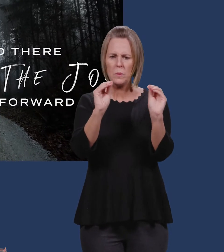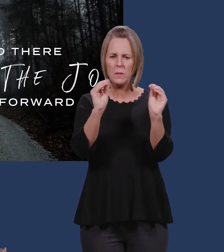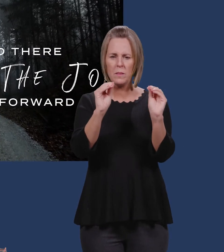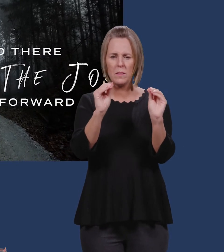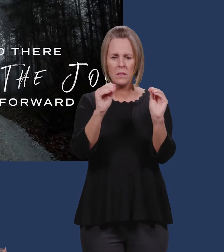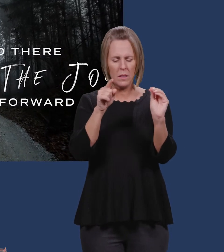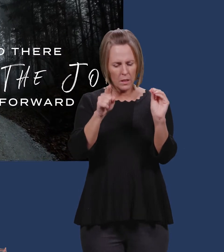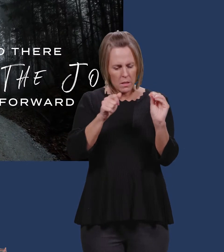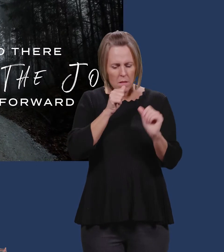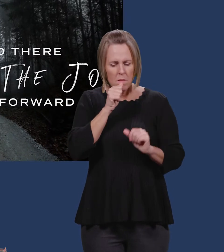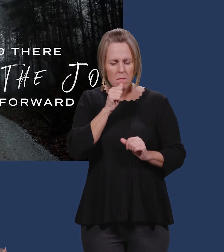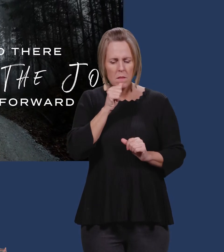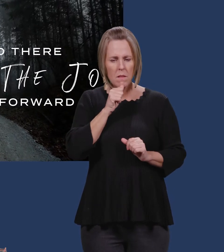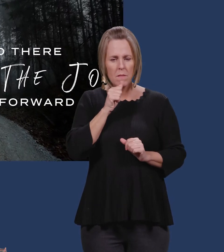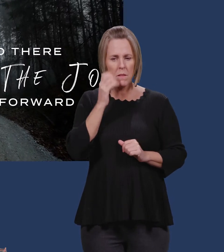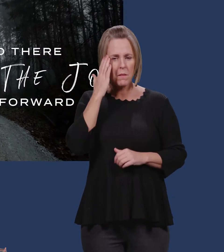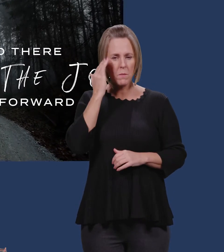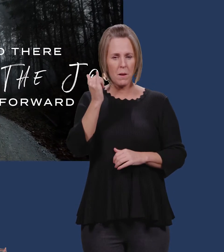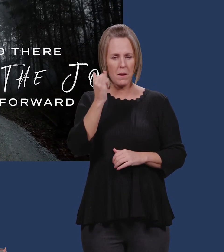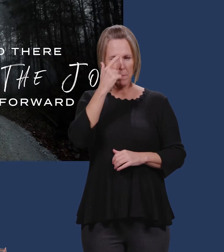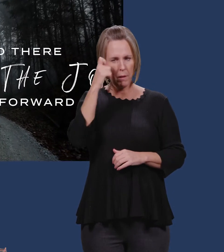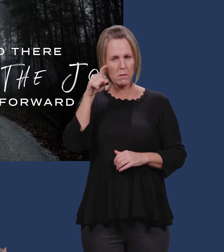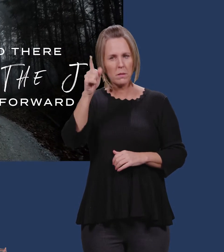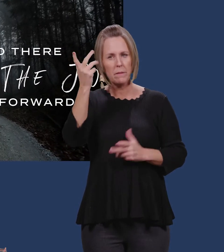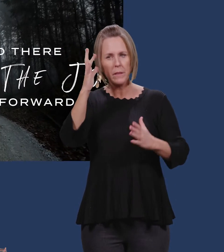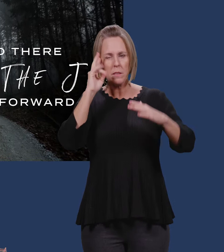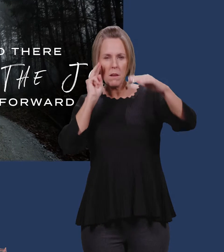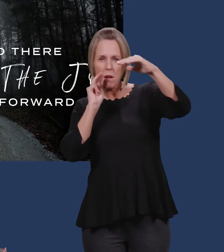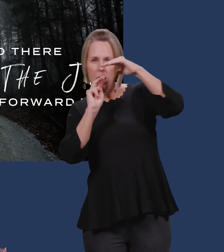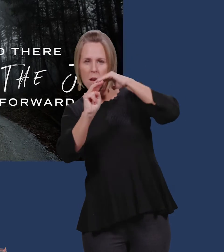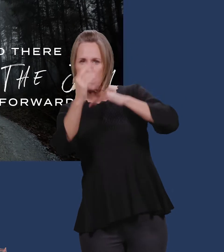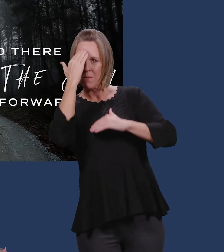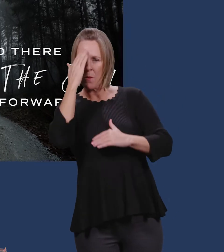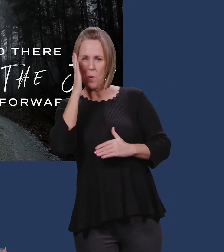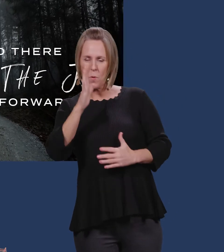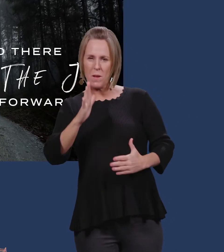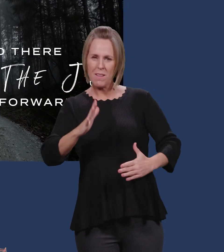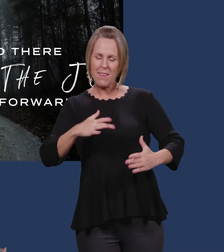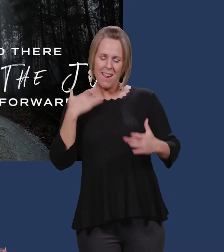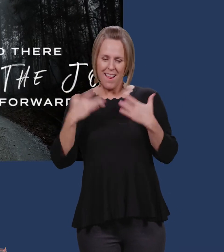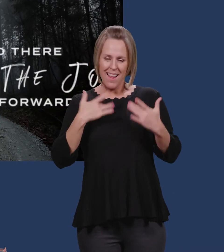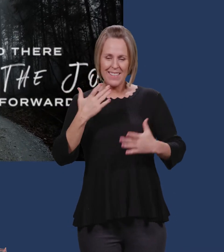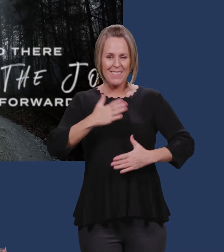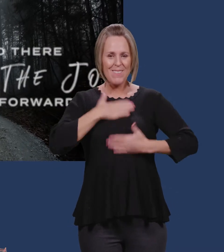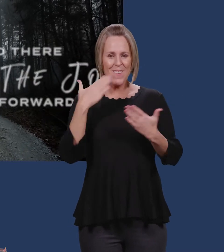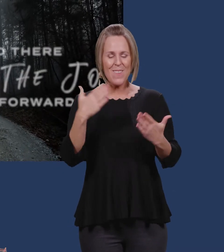He suffered there because of the joy he was looking forward to.